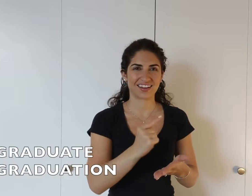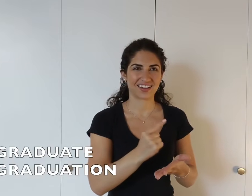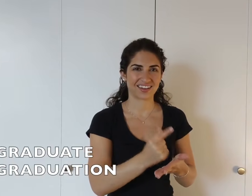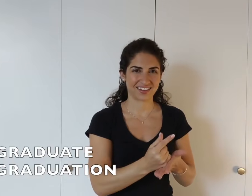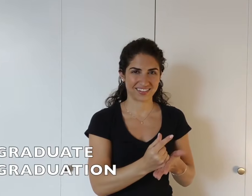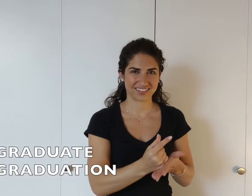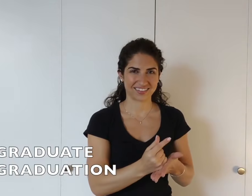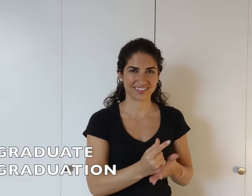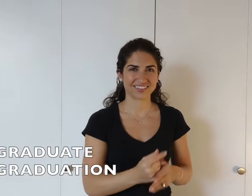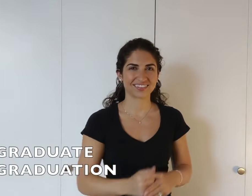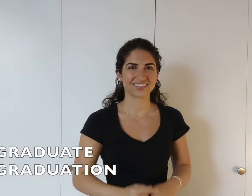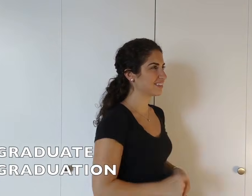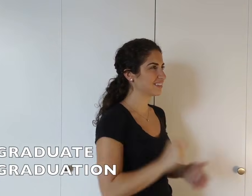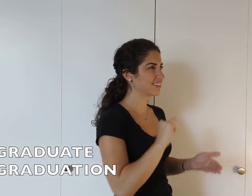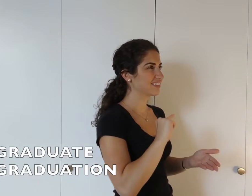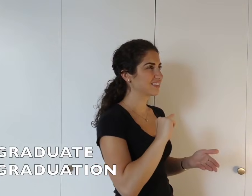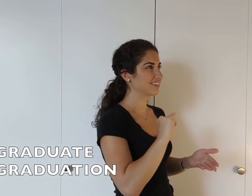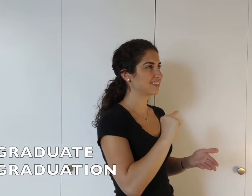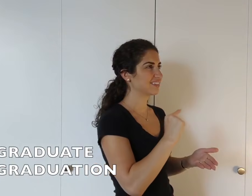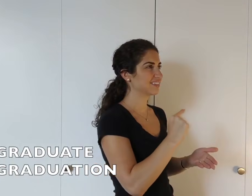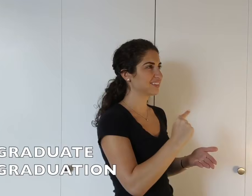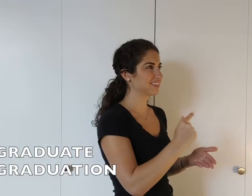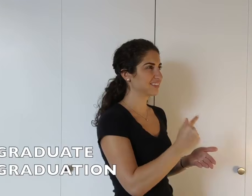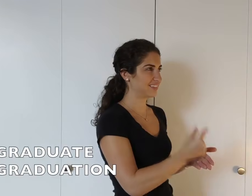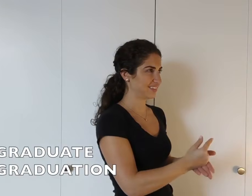Graduate. Or graduation.